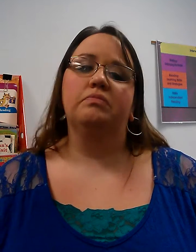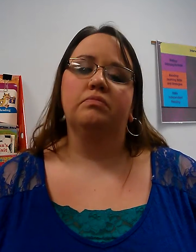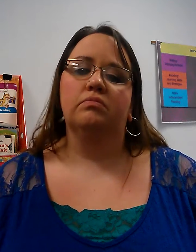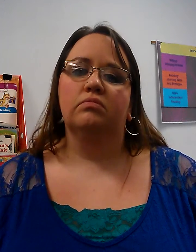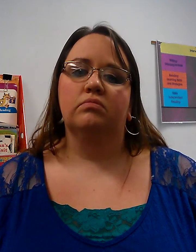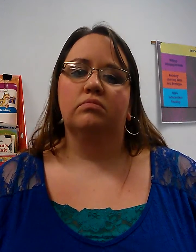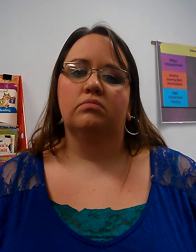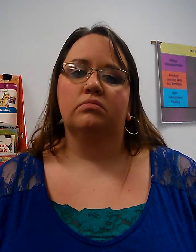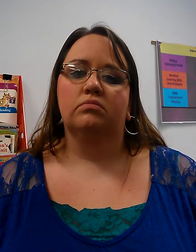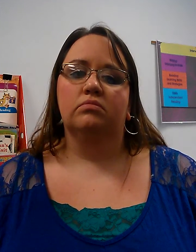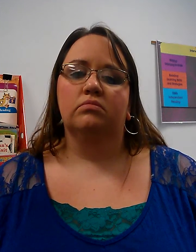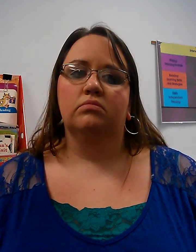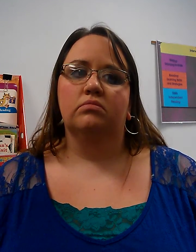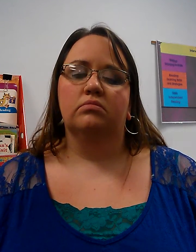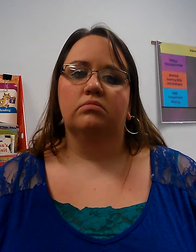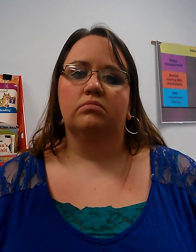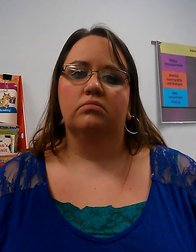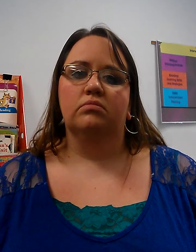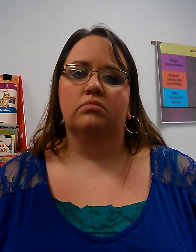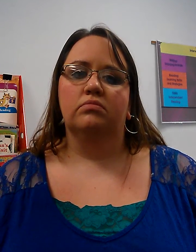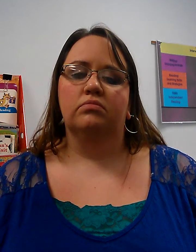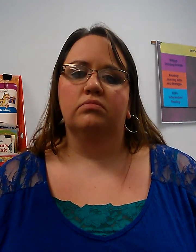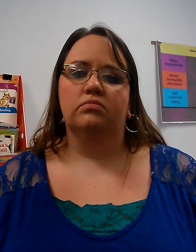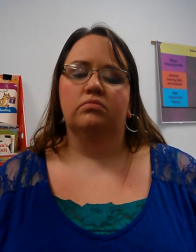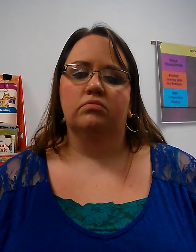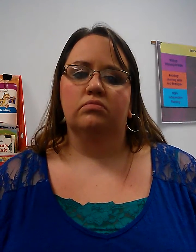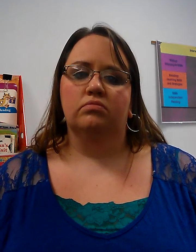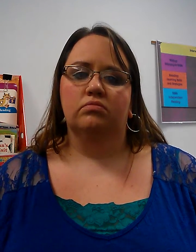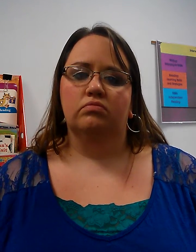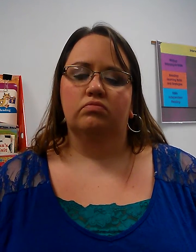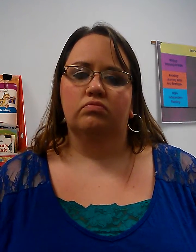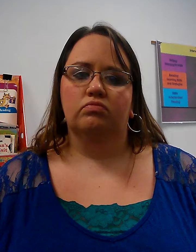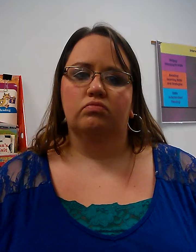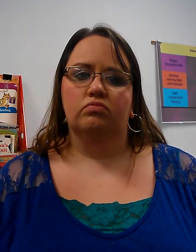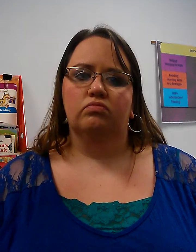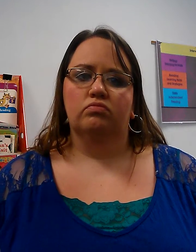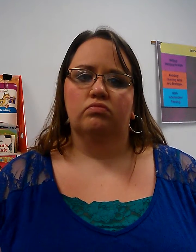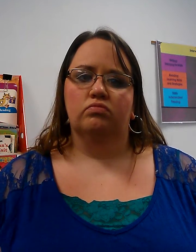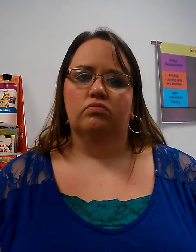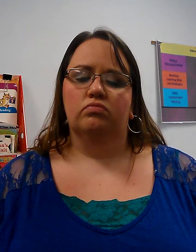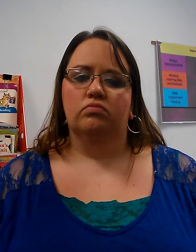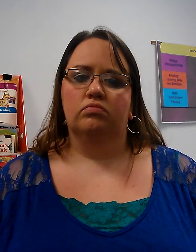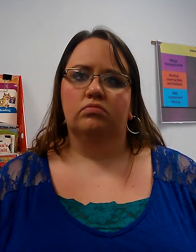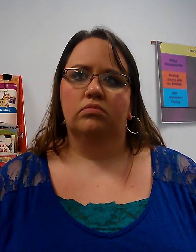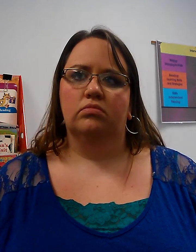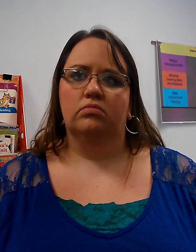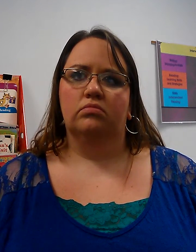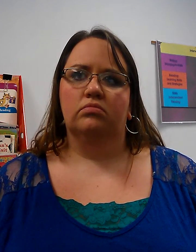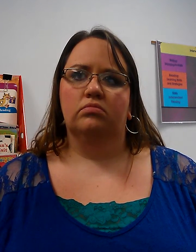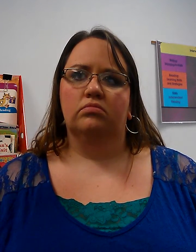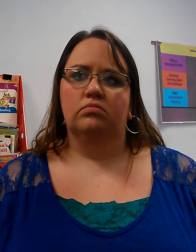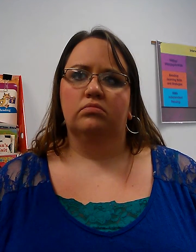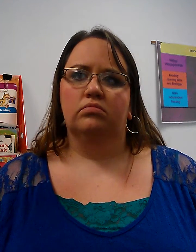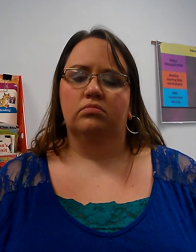Another federal program that encouraged the out-migration of middle-income families was the FHA, Federal Housing Administration,